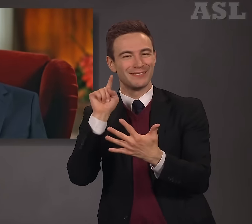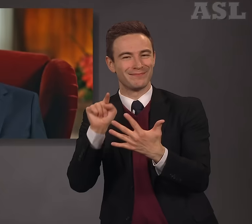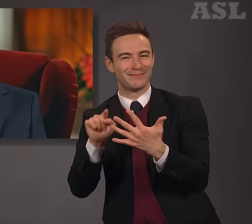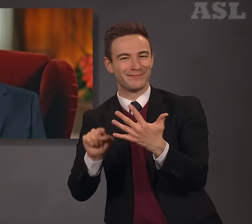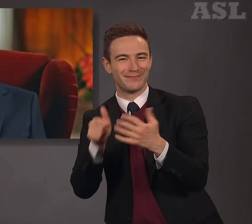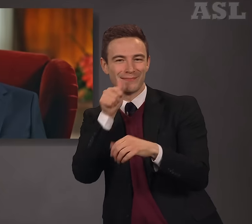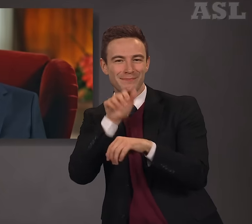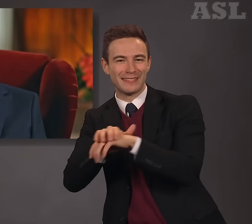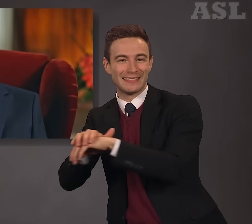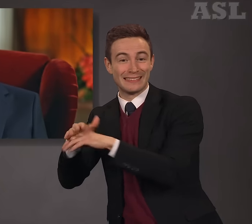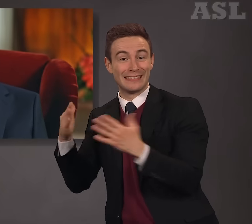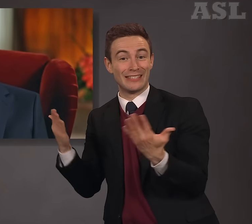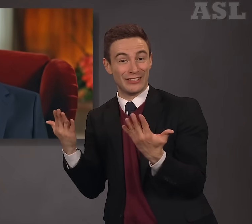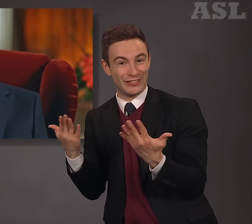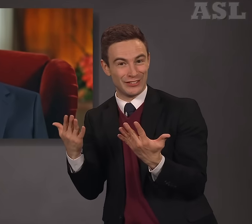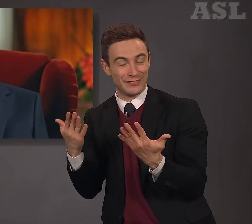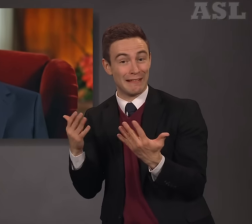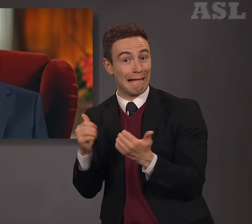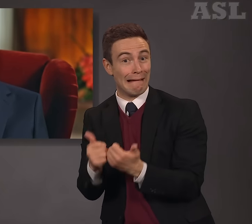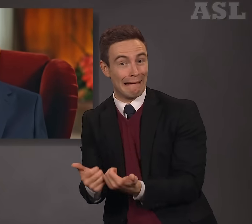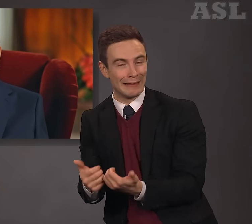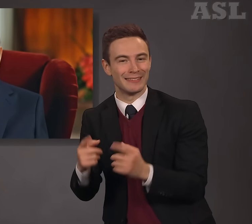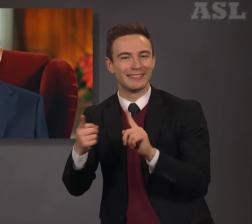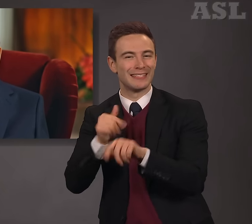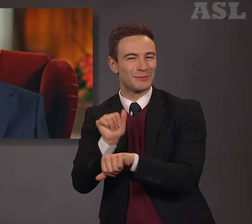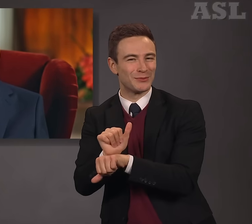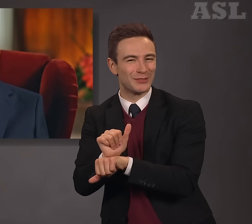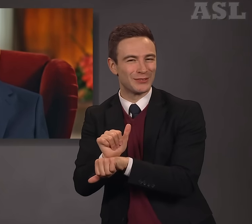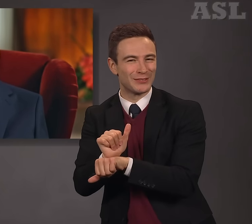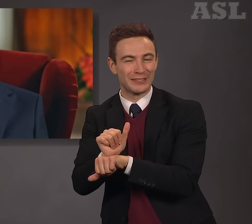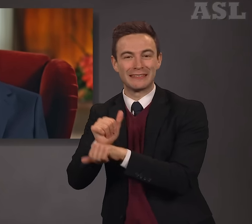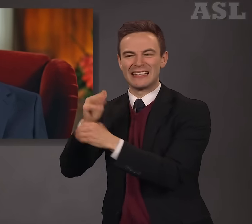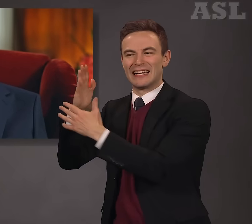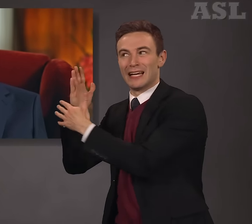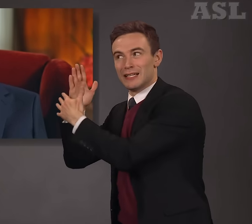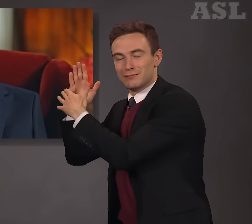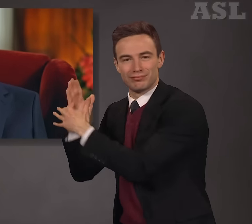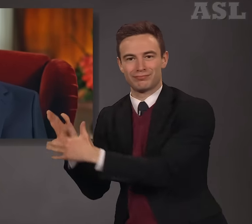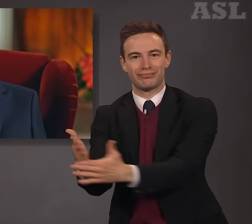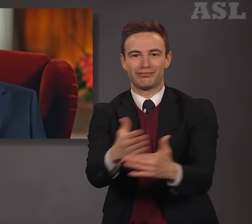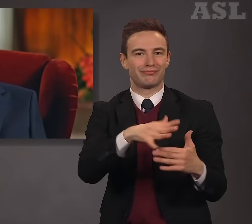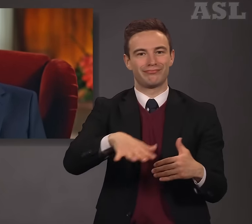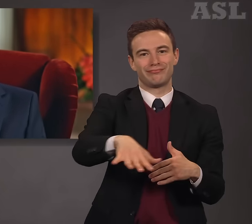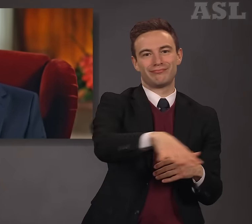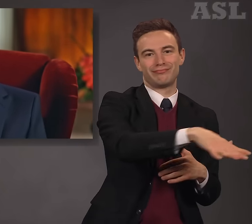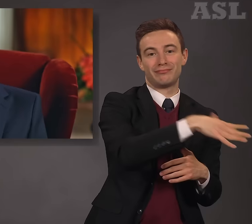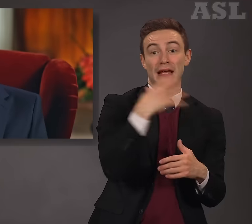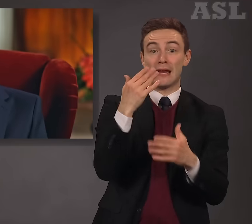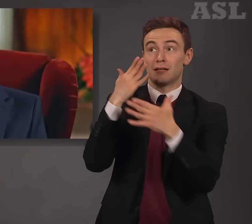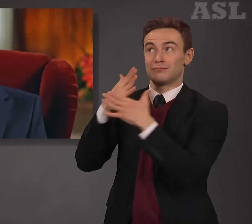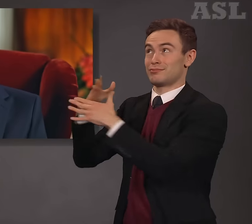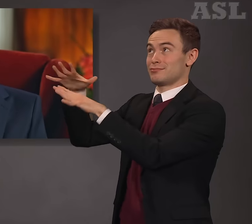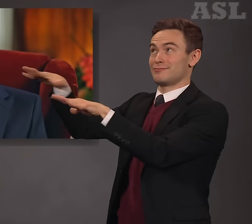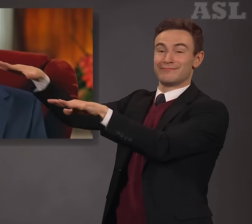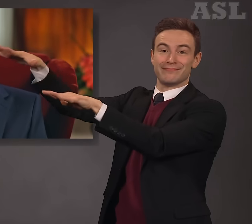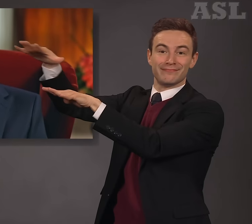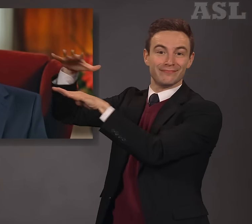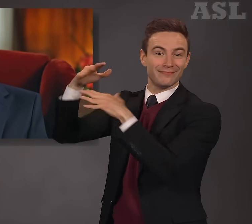regardless of where or when they lived or now live.